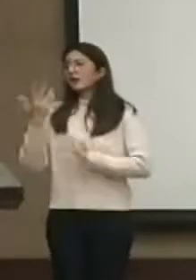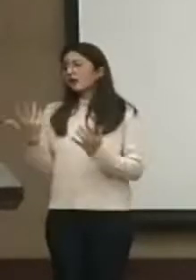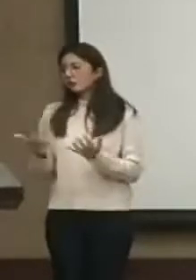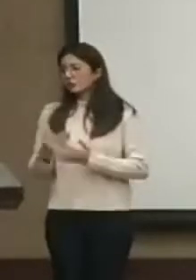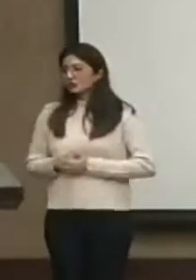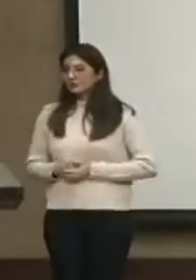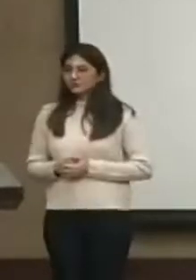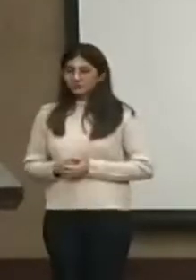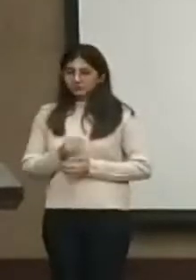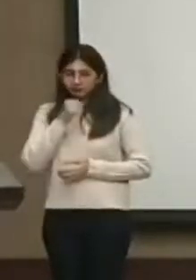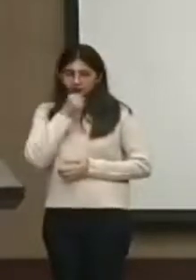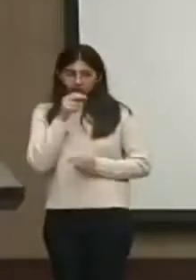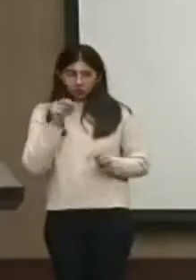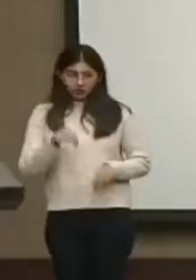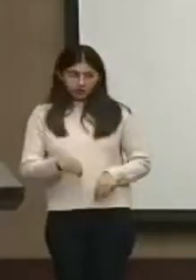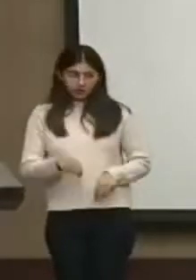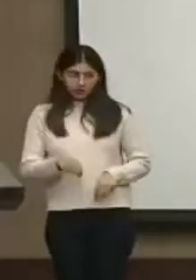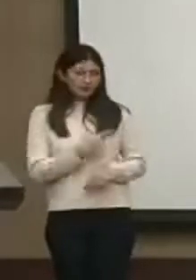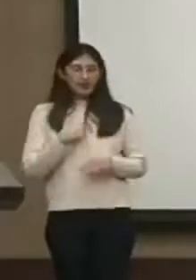You need the mic?